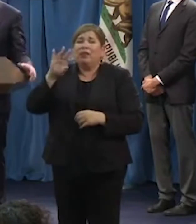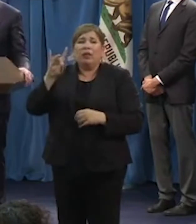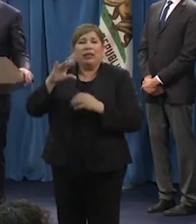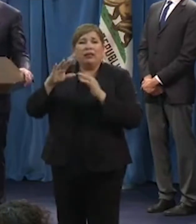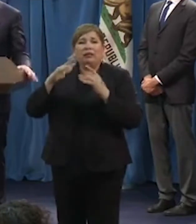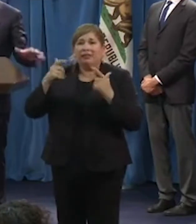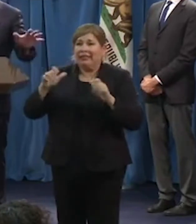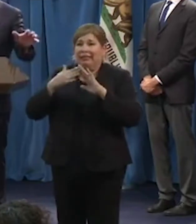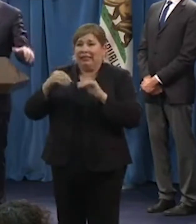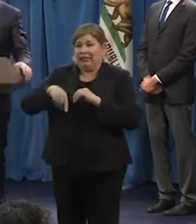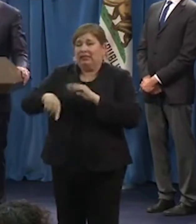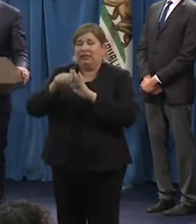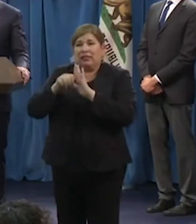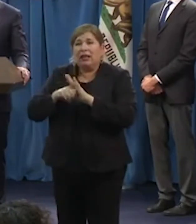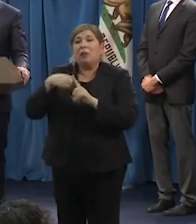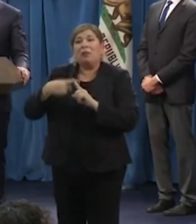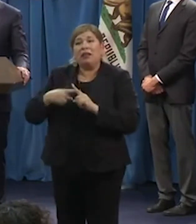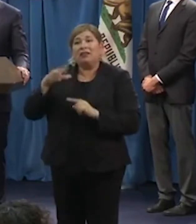counties in a way